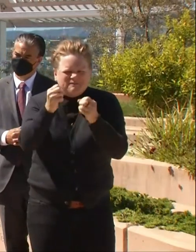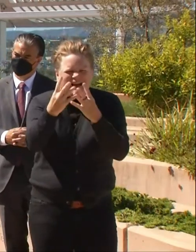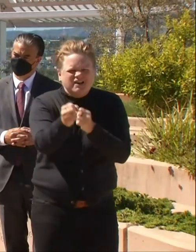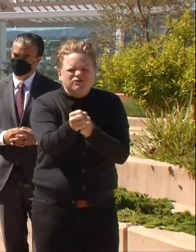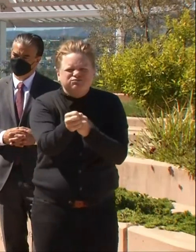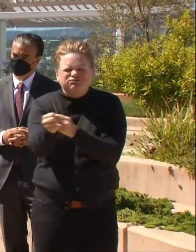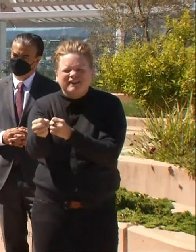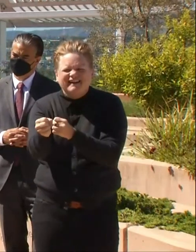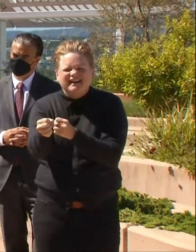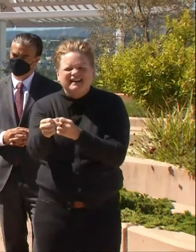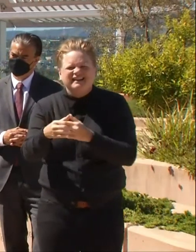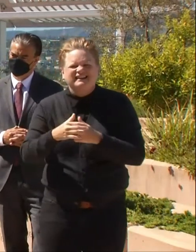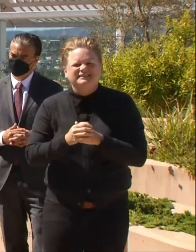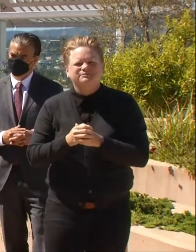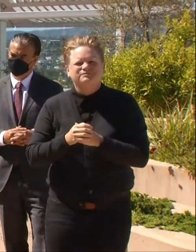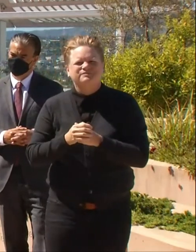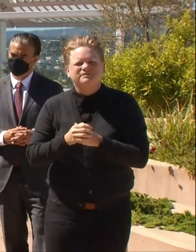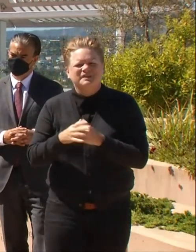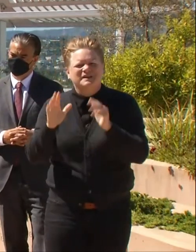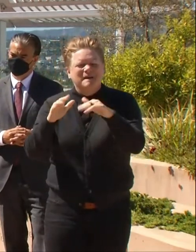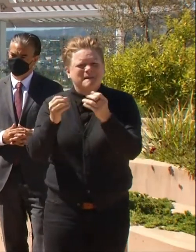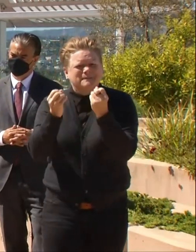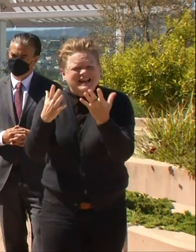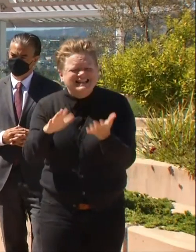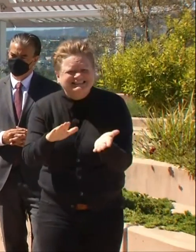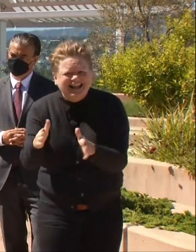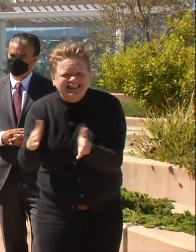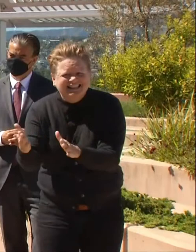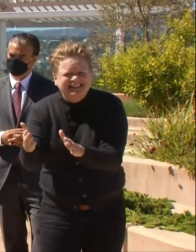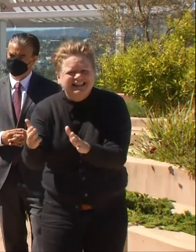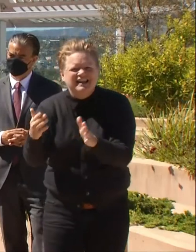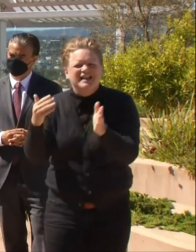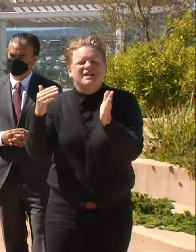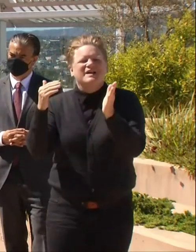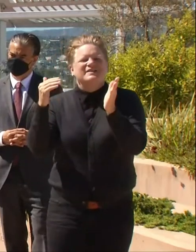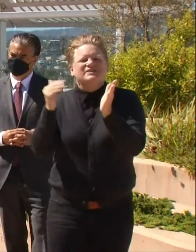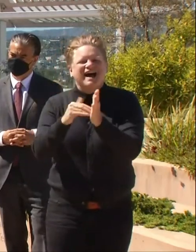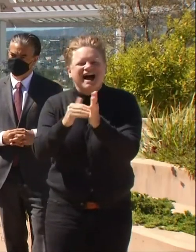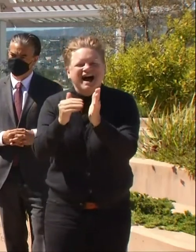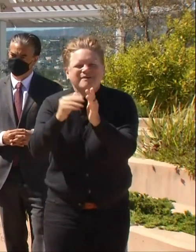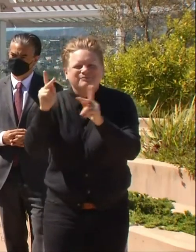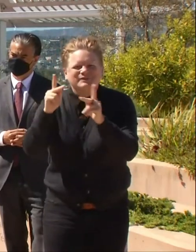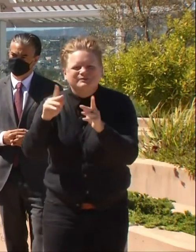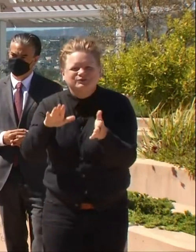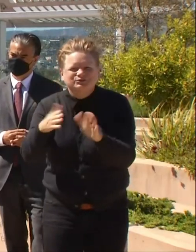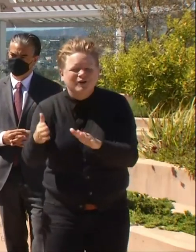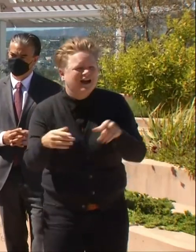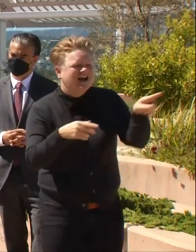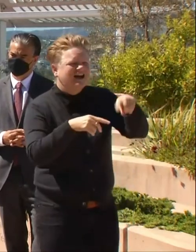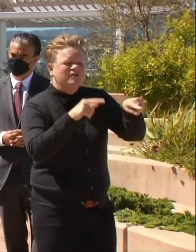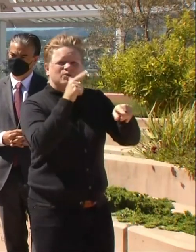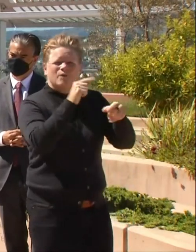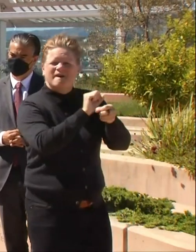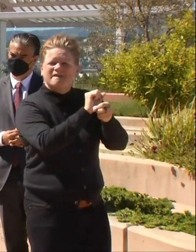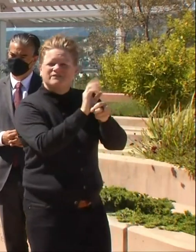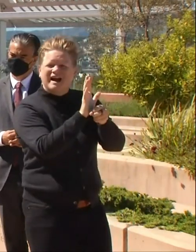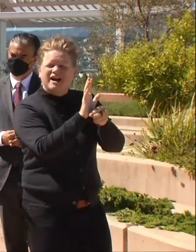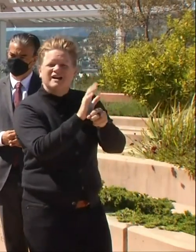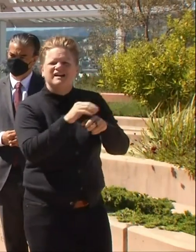239 deaths, over 1,000 injuries during the COVID pandemic. This year, there's been 1,600 children who have been